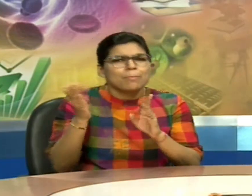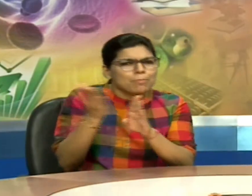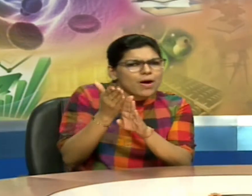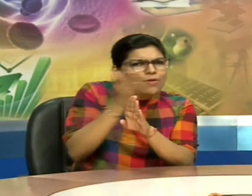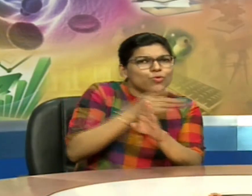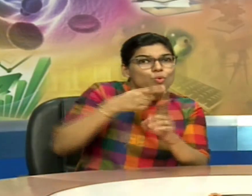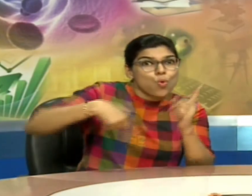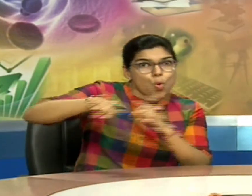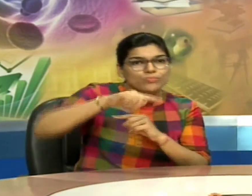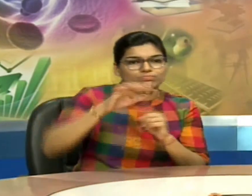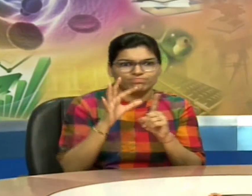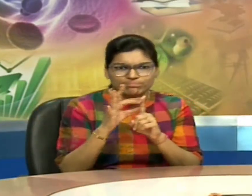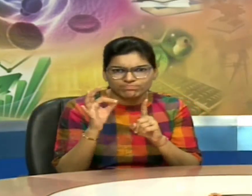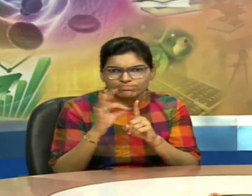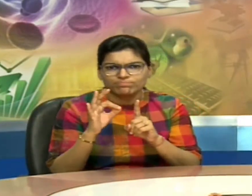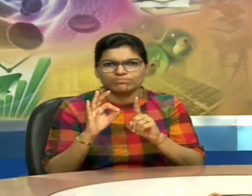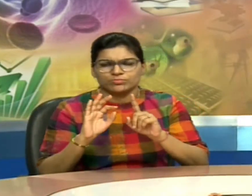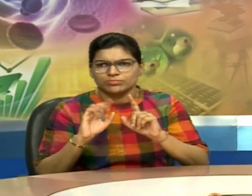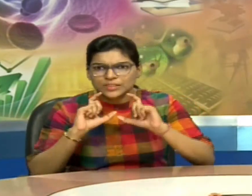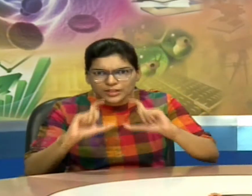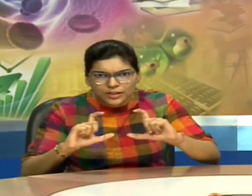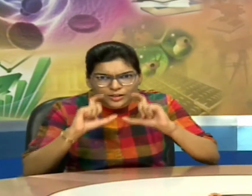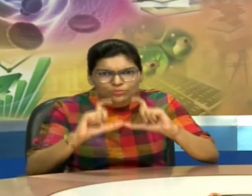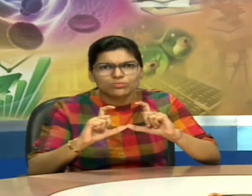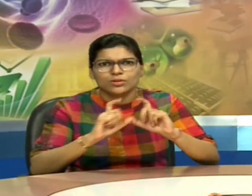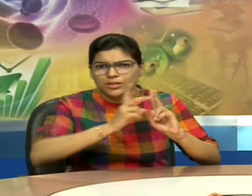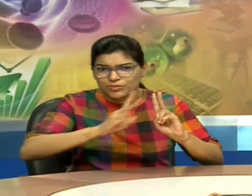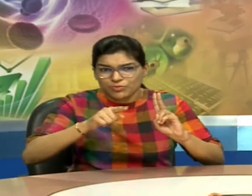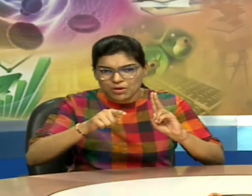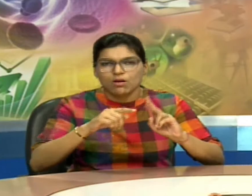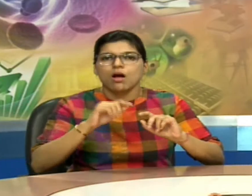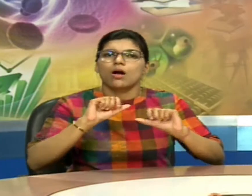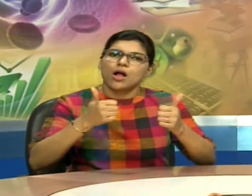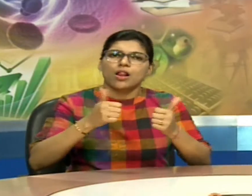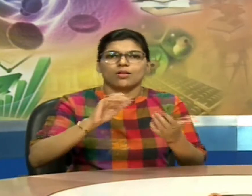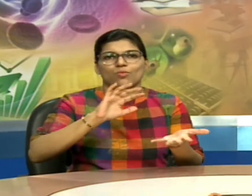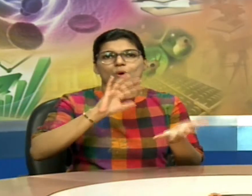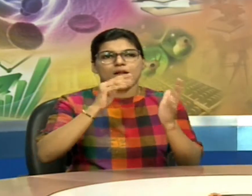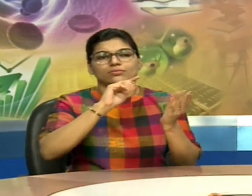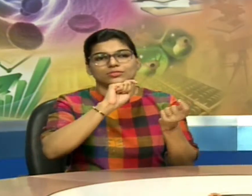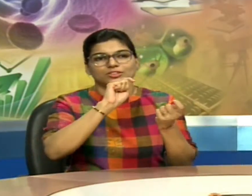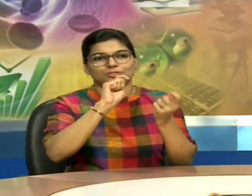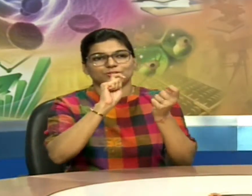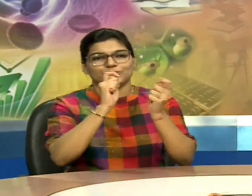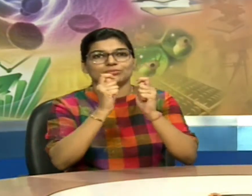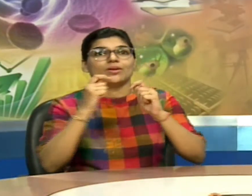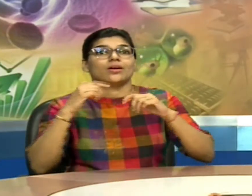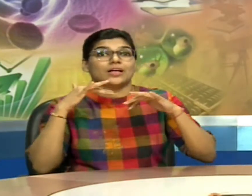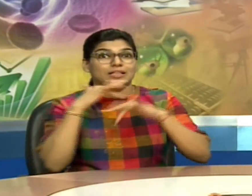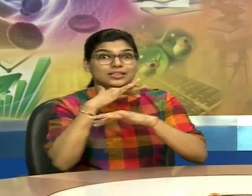we protect our environment, only then we can keep it for our next generation.